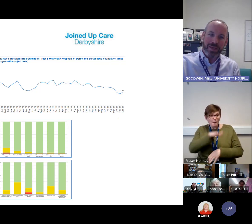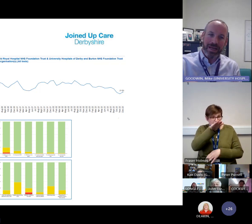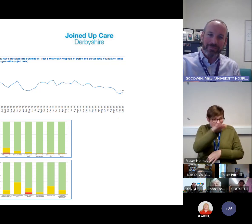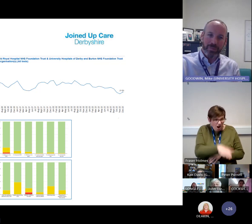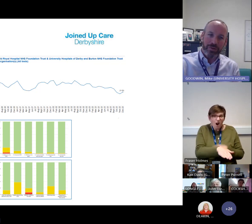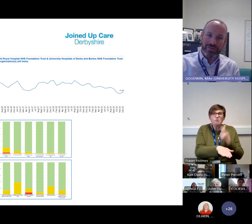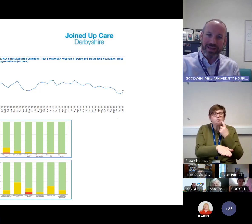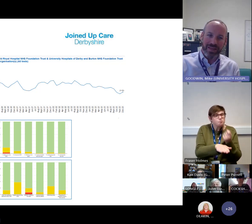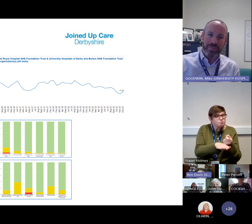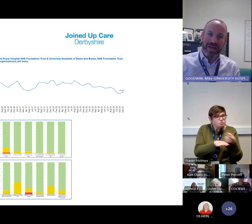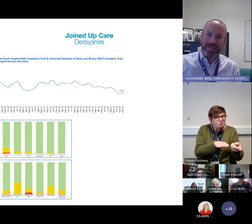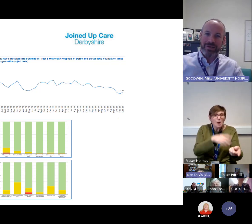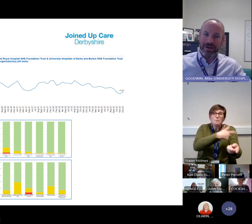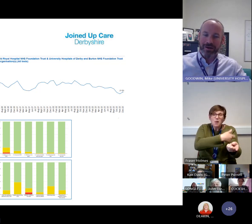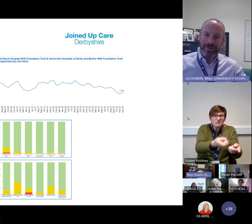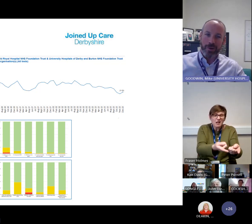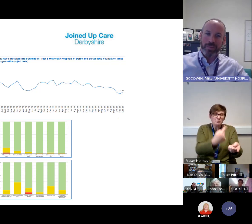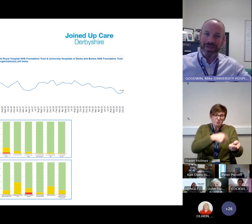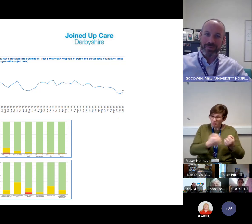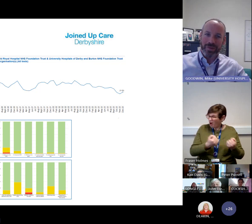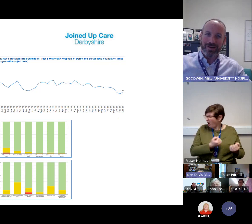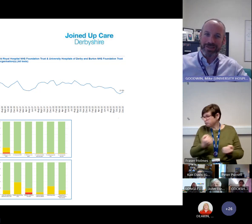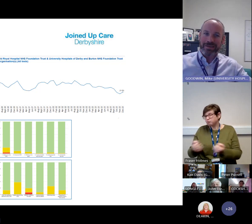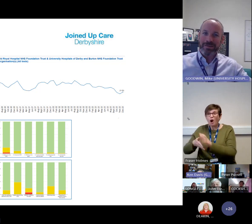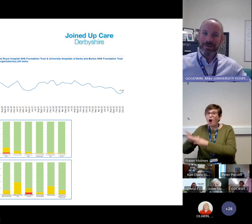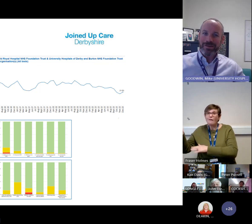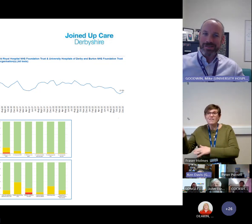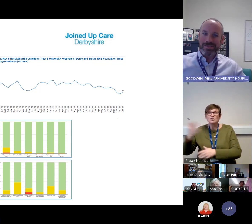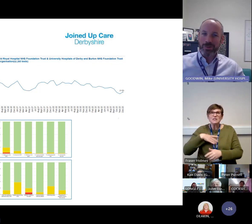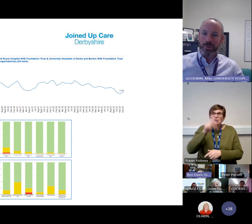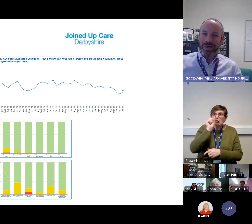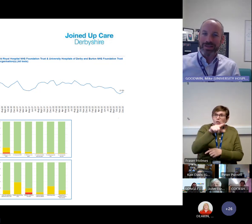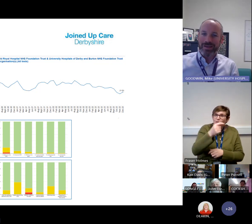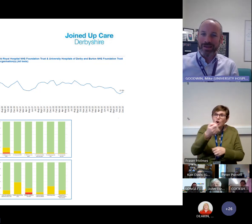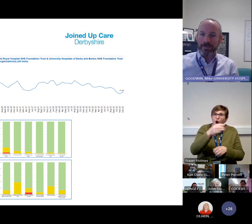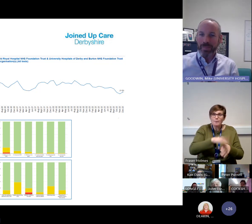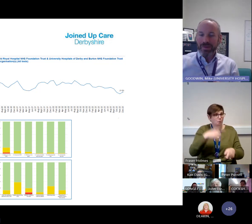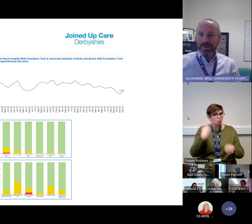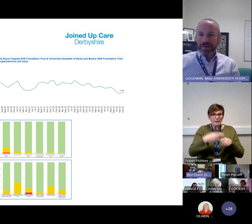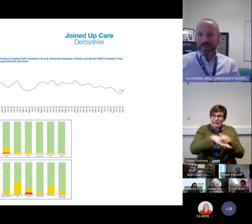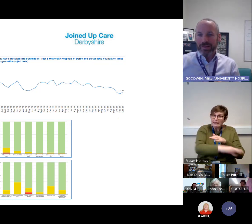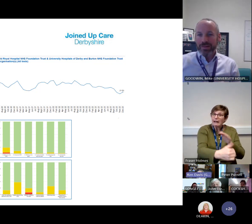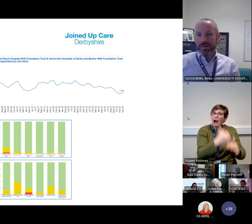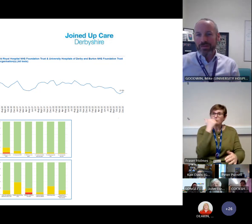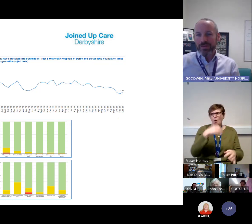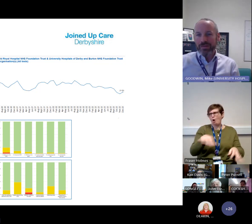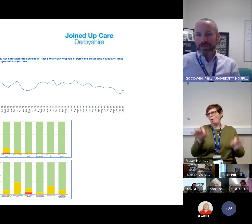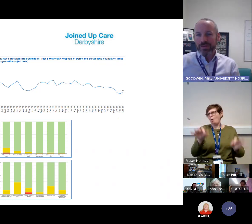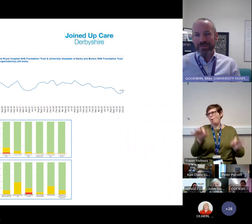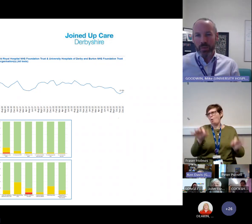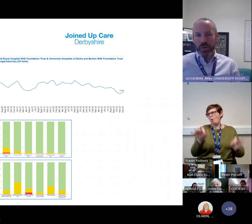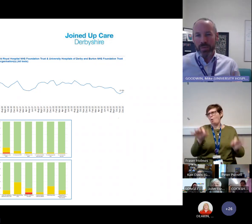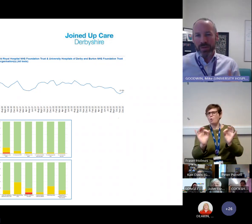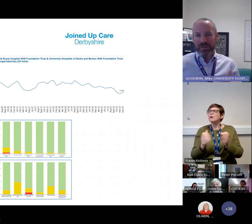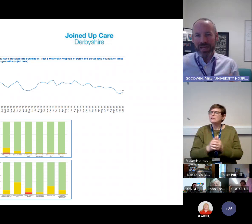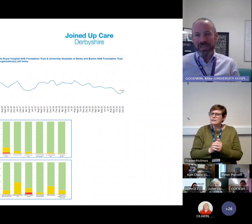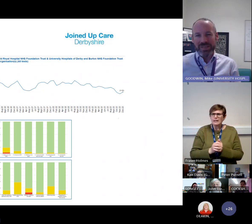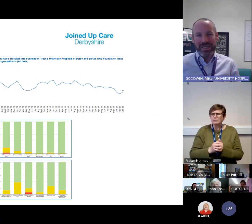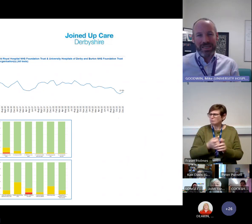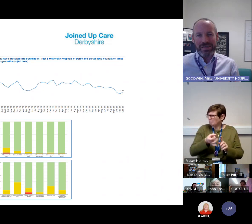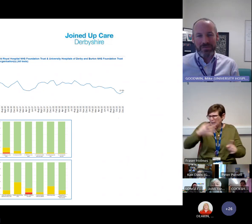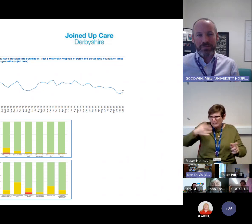outside, nip in, have your blood test, get back in the car and not pay for parking because it's so quick. The speed of